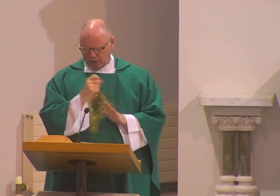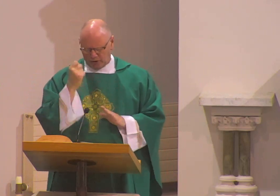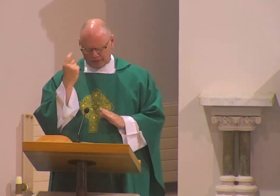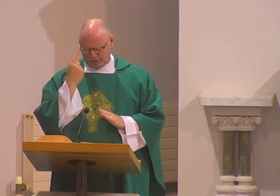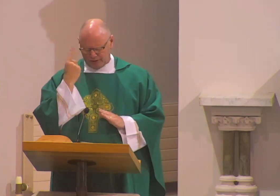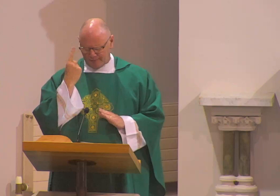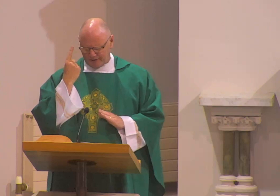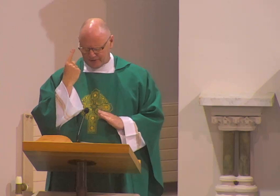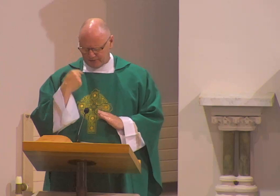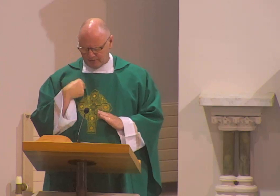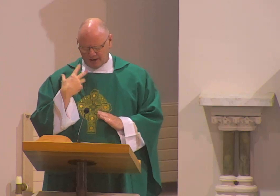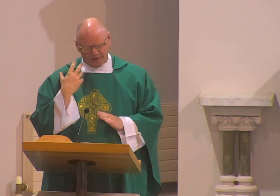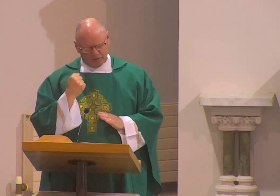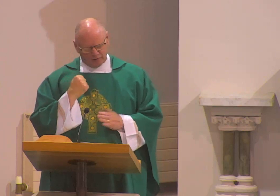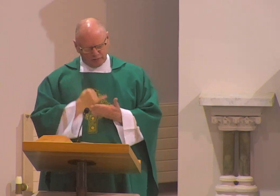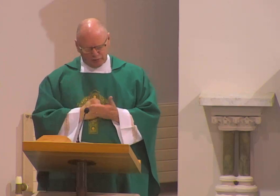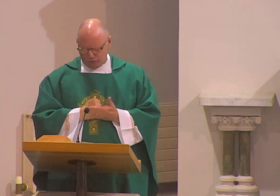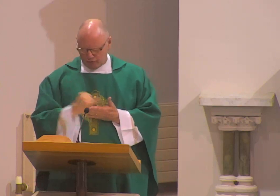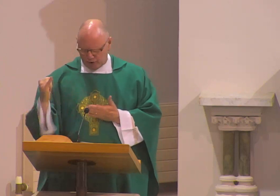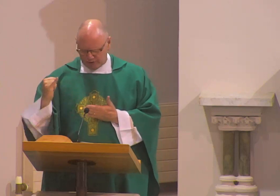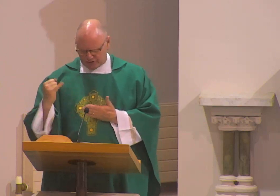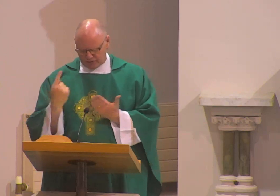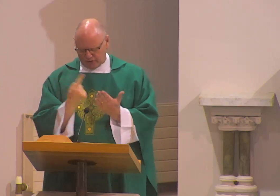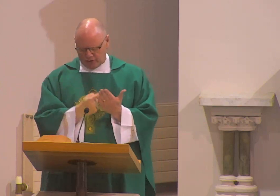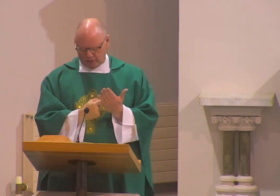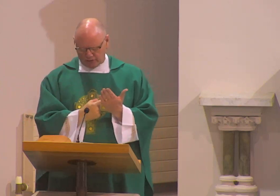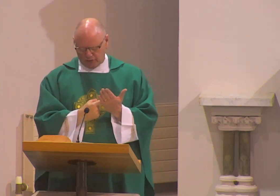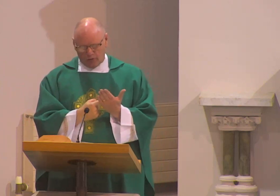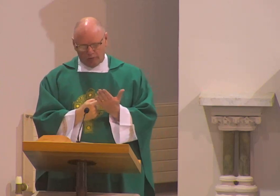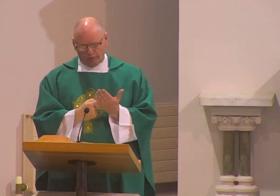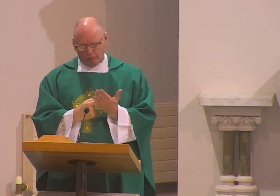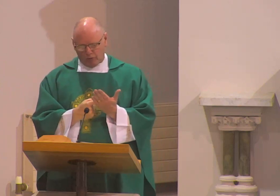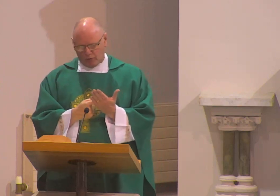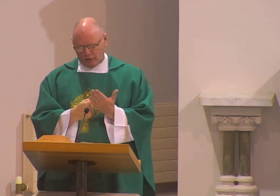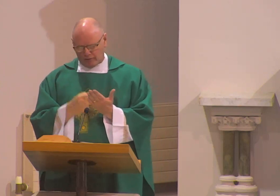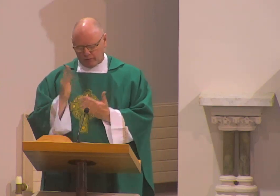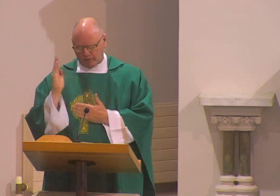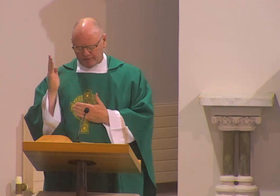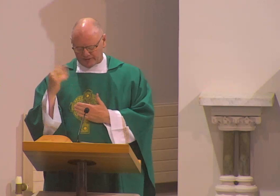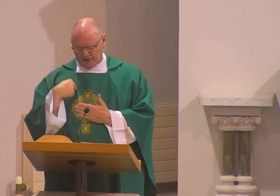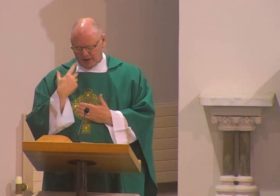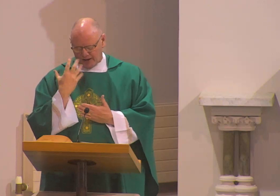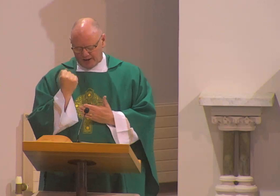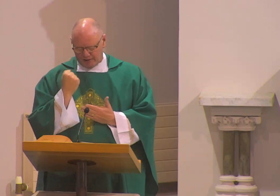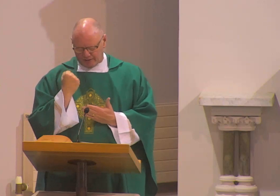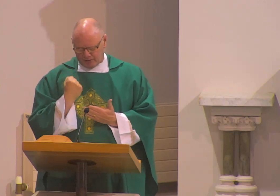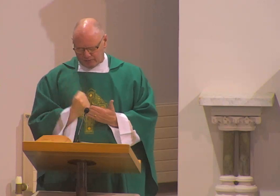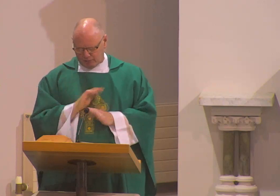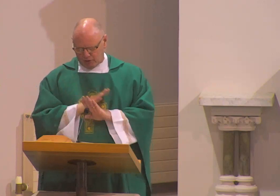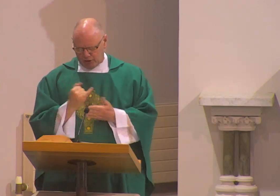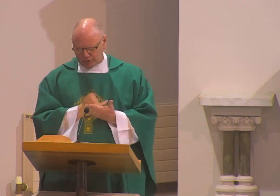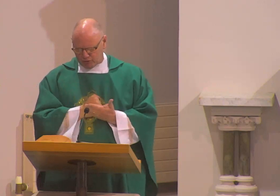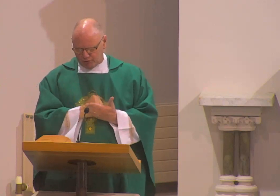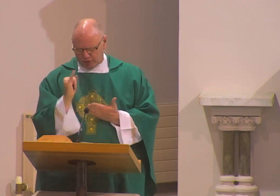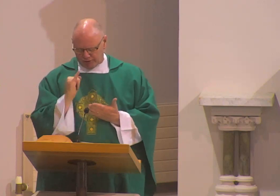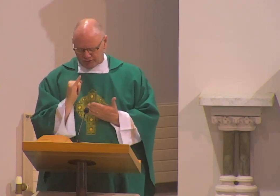"Do not imagine I have come to abolish the law or the prophets. I have come